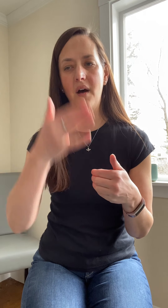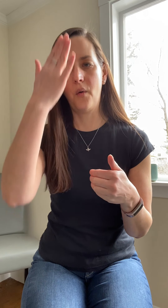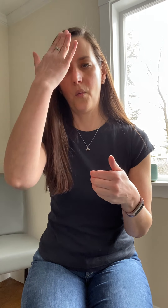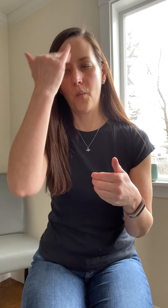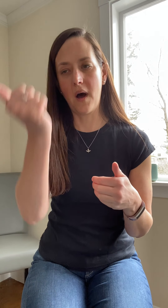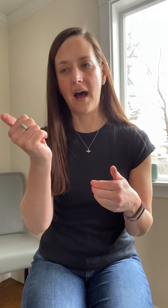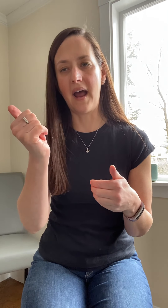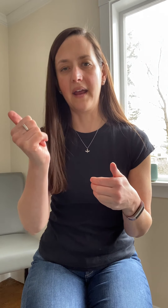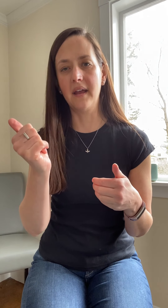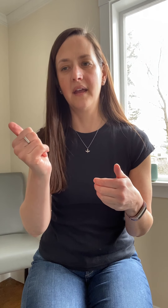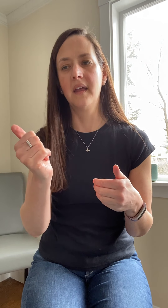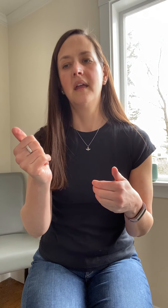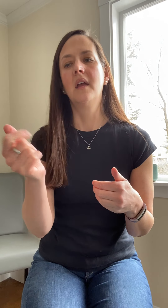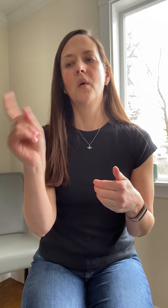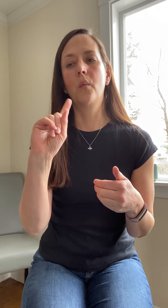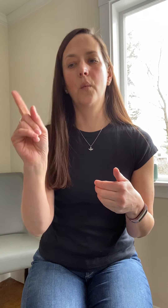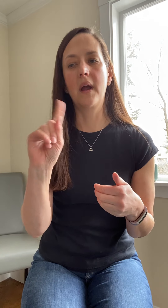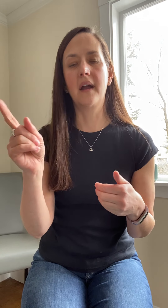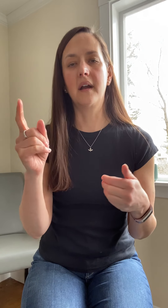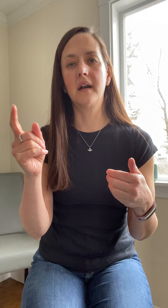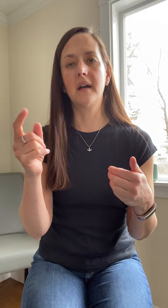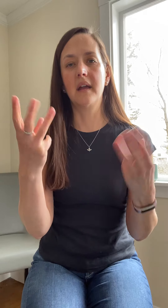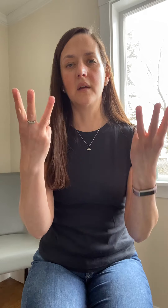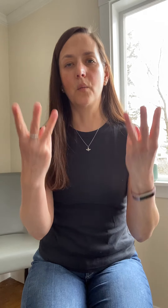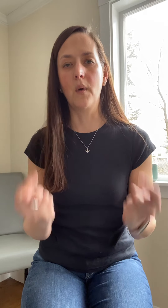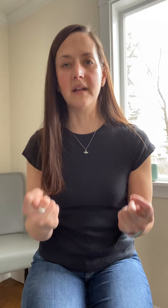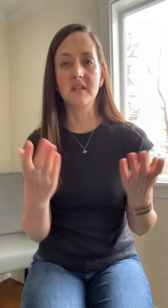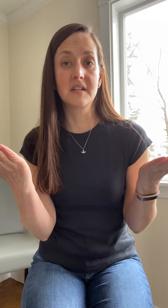how, why, where, and what.